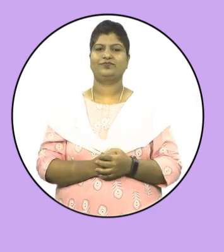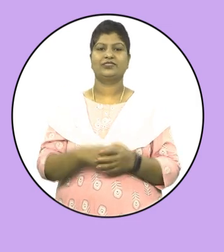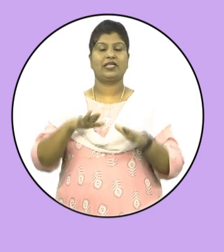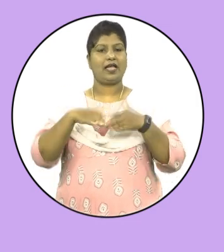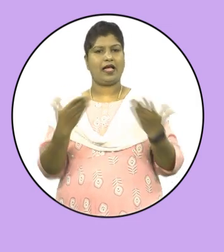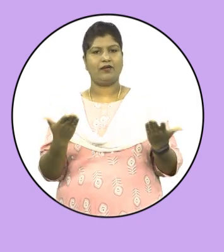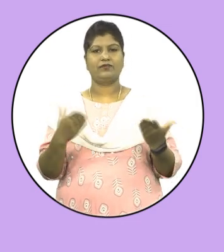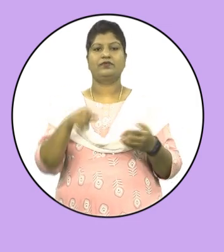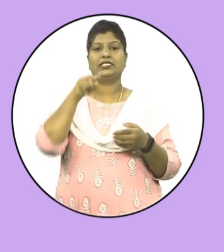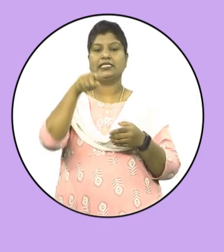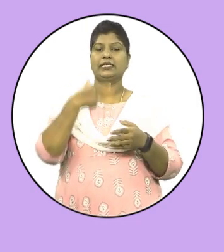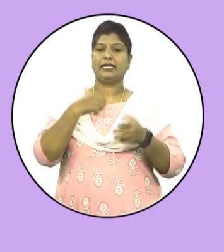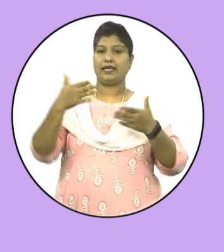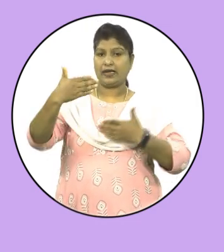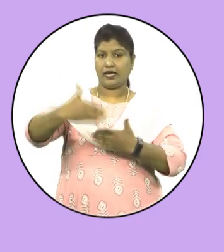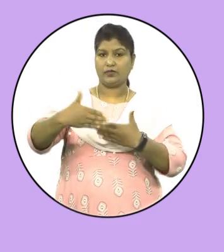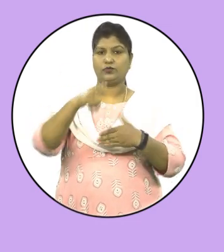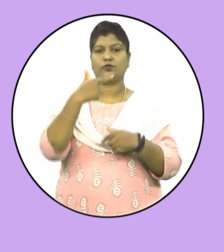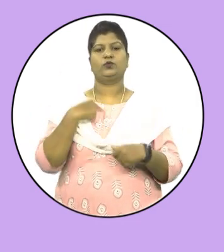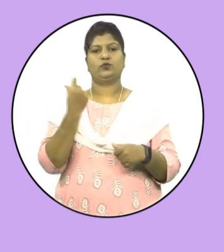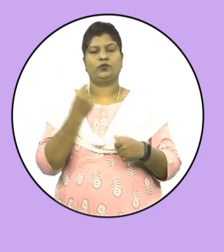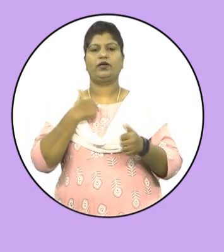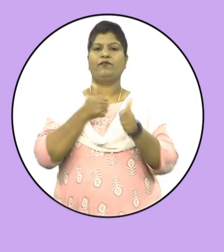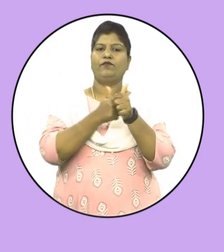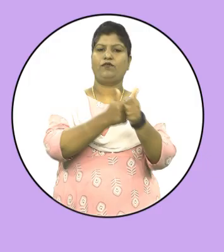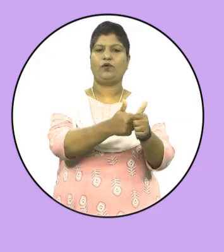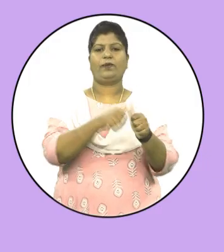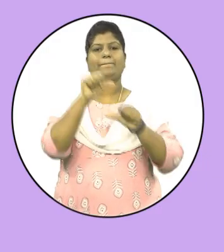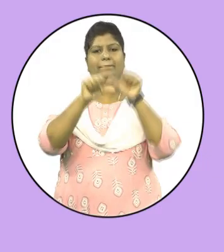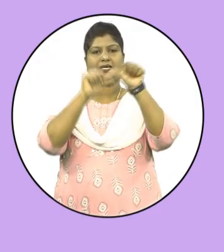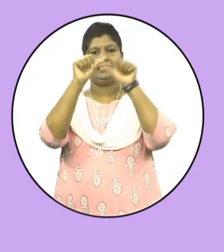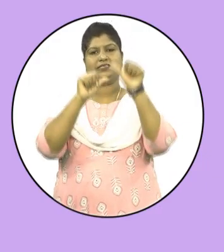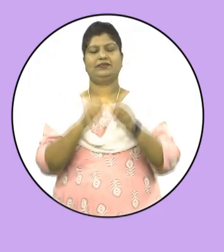However, it can be controlled using following measures.